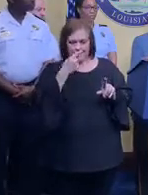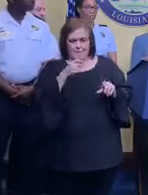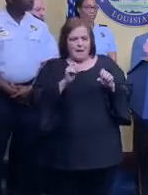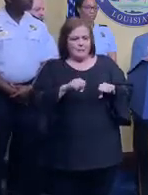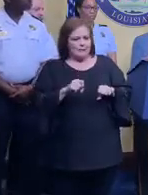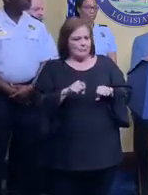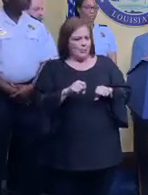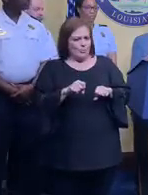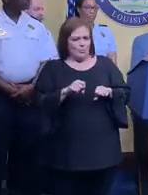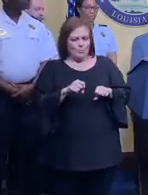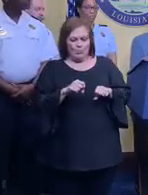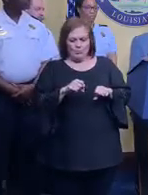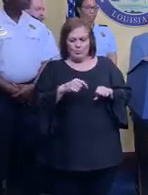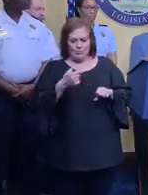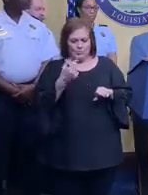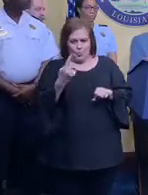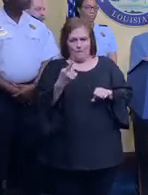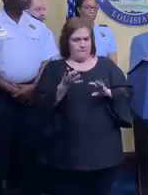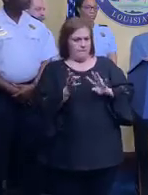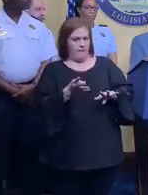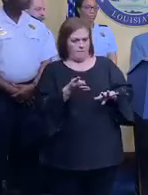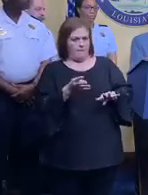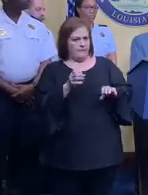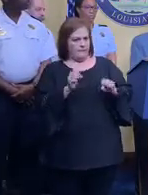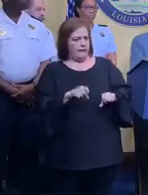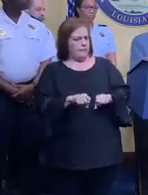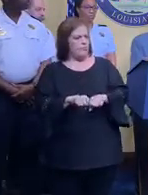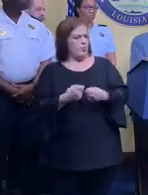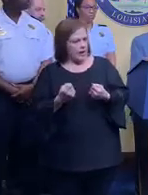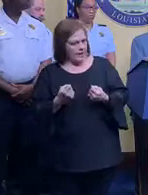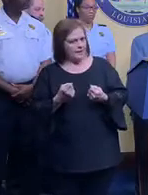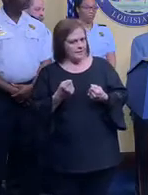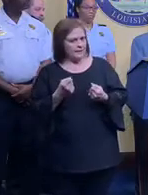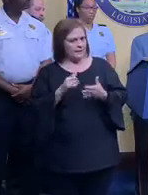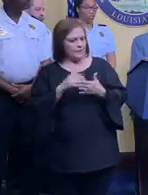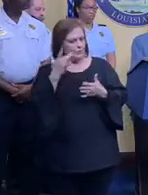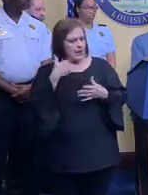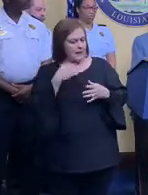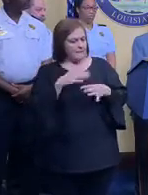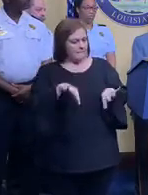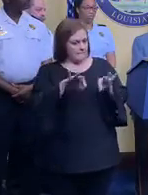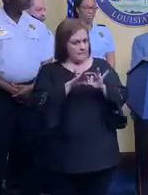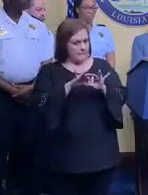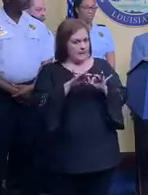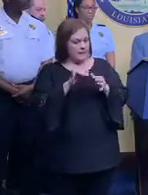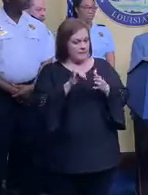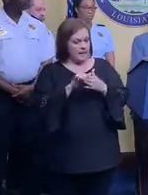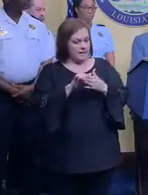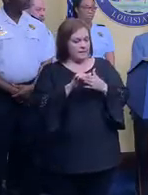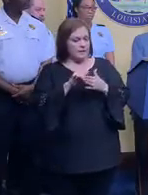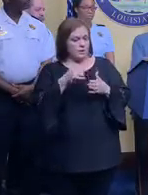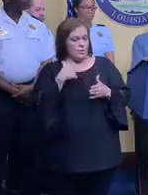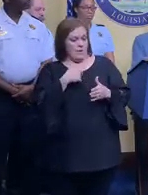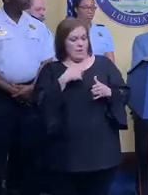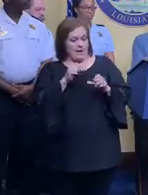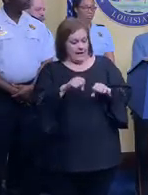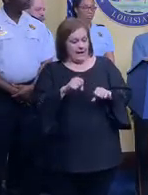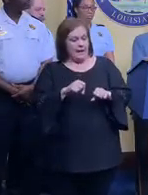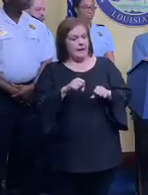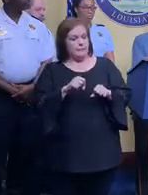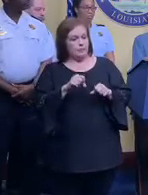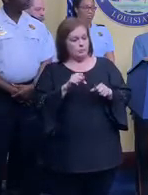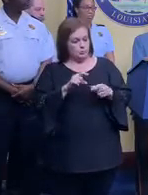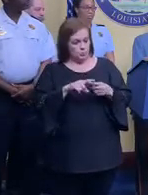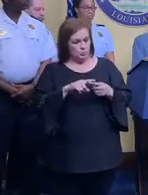go down, could trip offline. That's why redundancy is so critical, and that's why I use the word optimum, because we are able to optimize